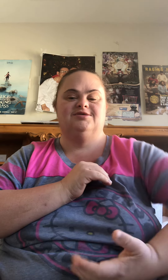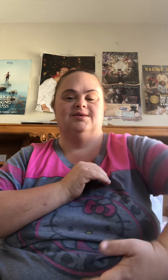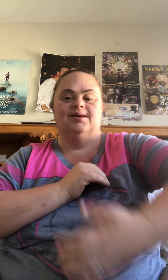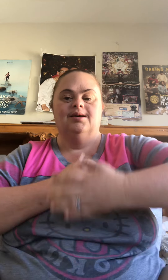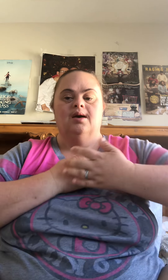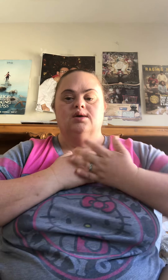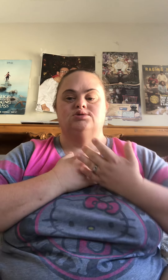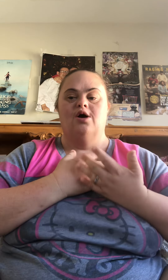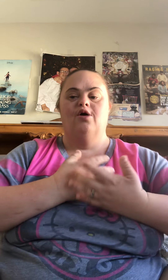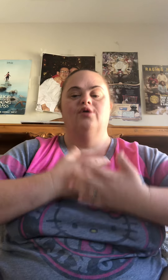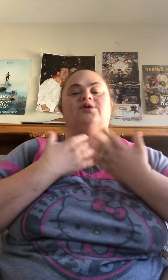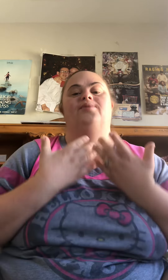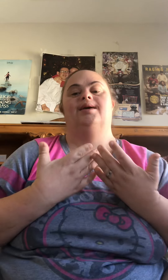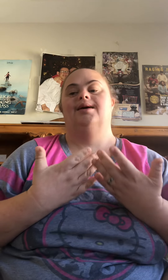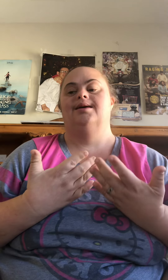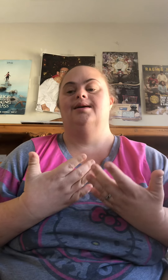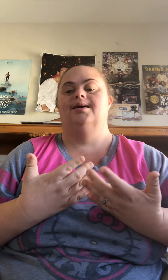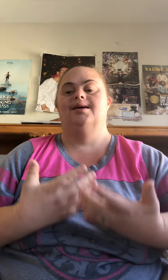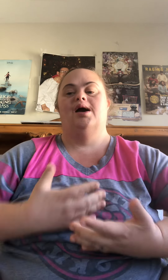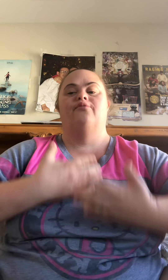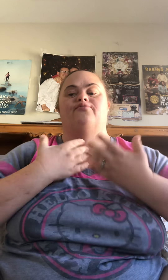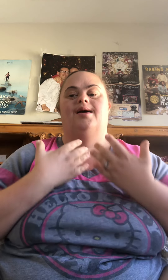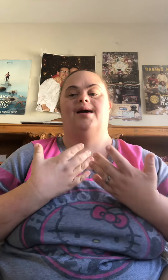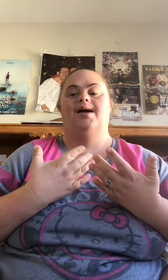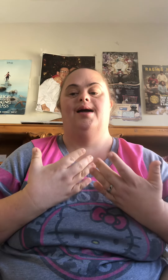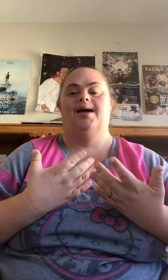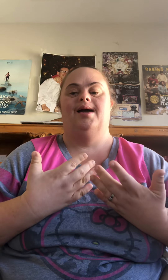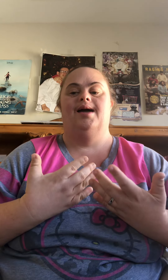Don't be afraid